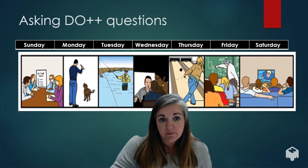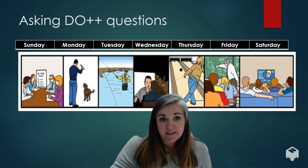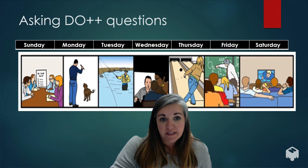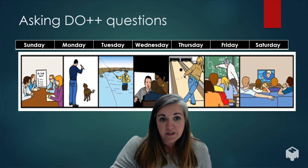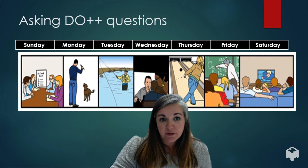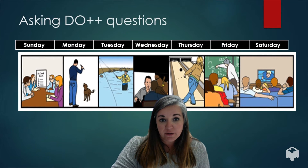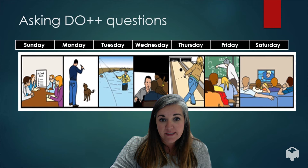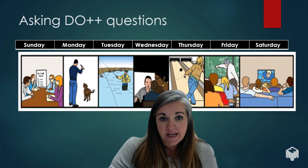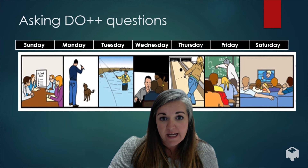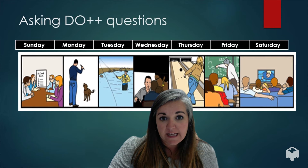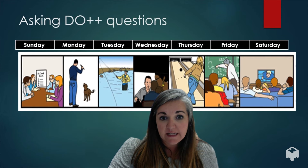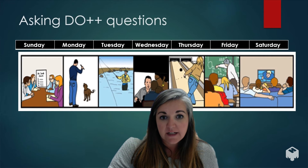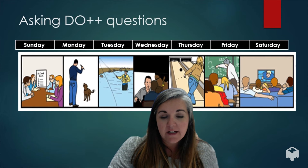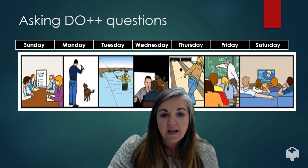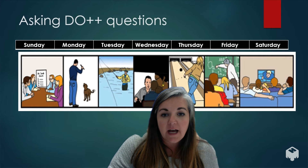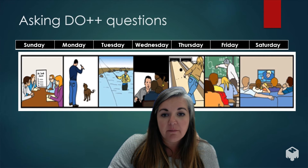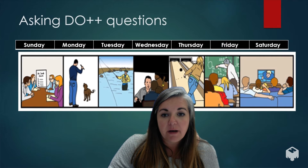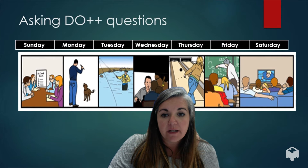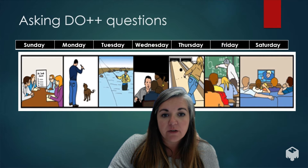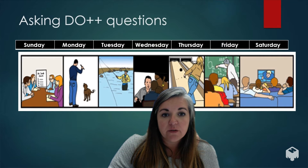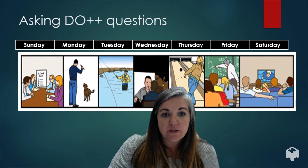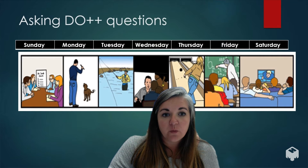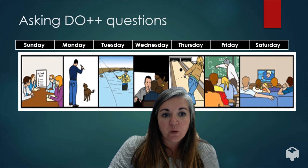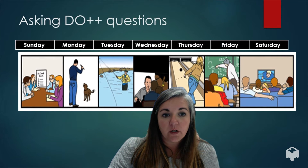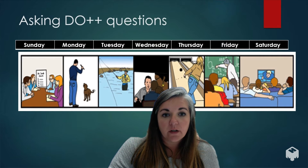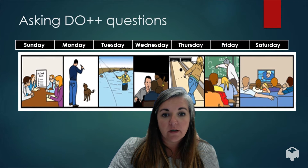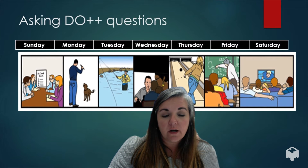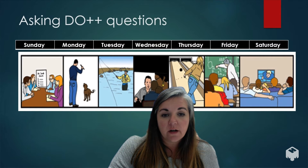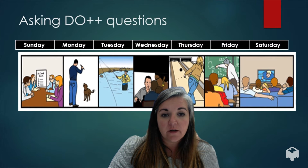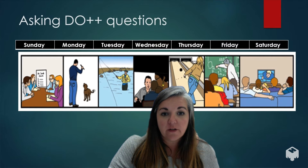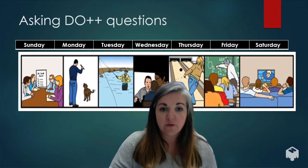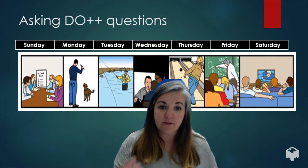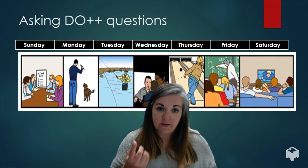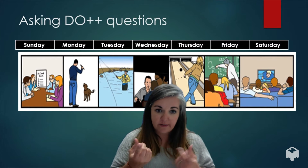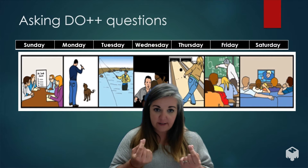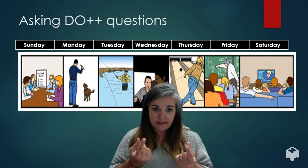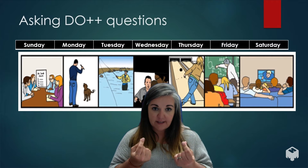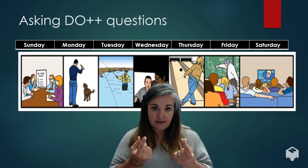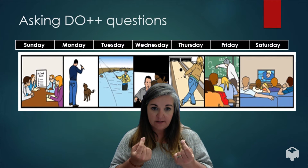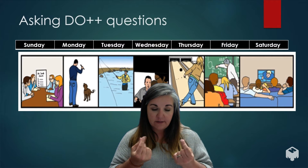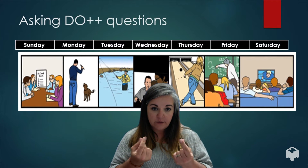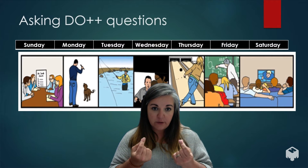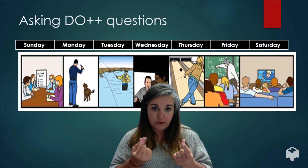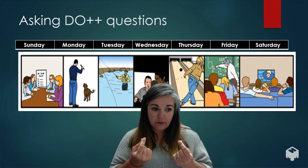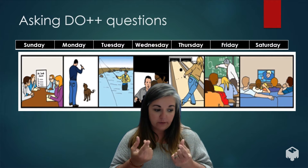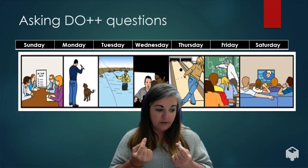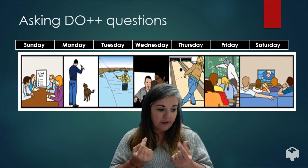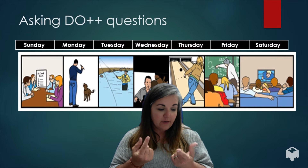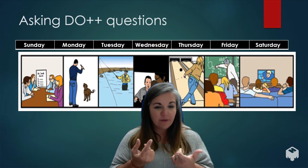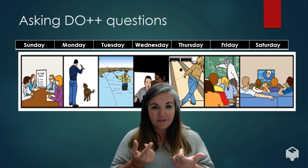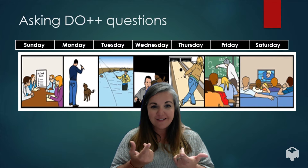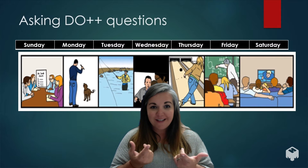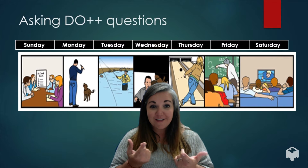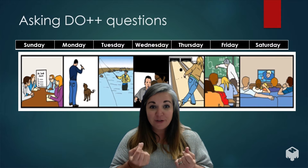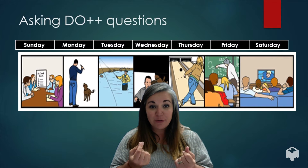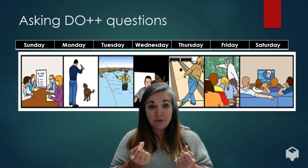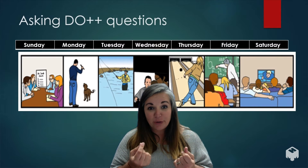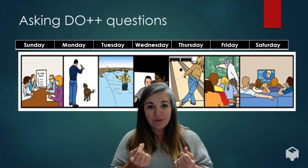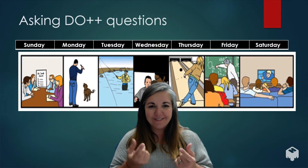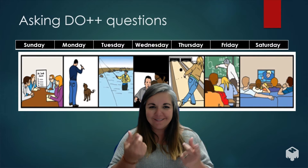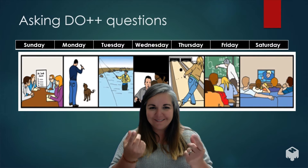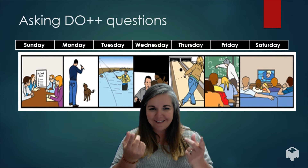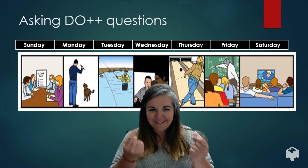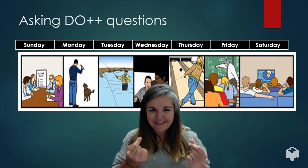did on a particular day, I might use the word or use this sign, do. Well, yes,